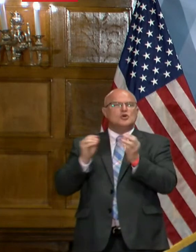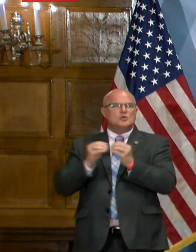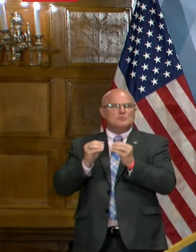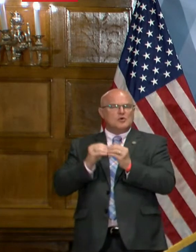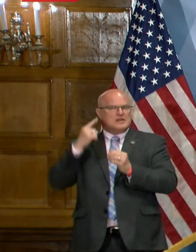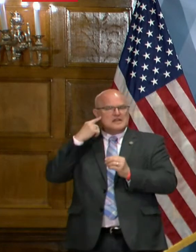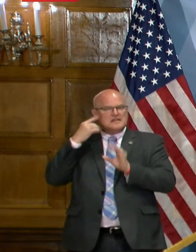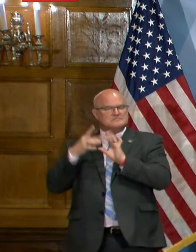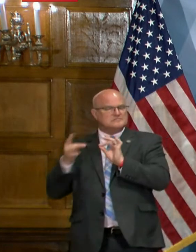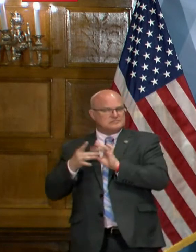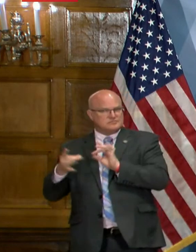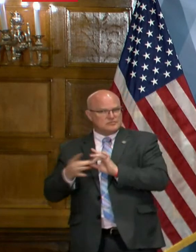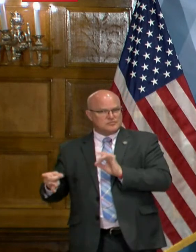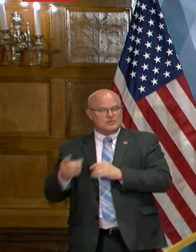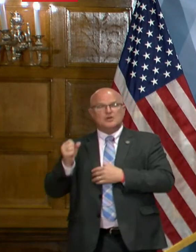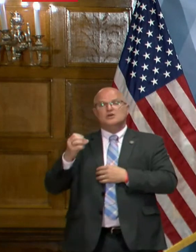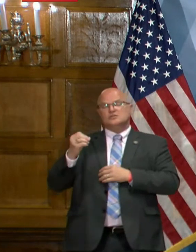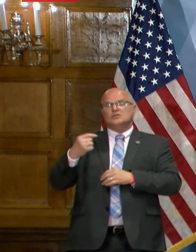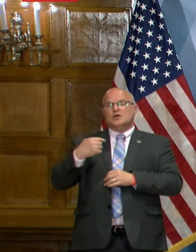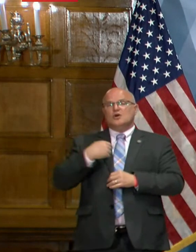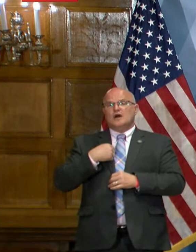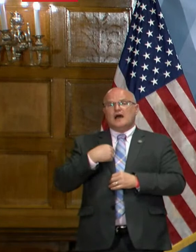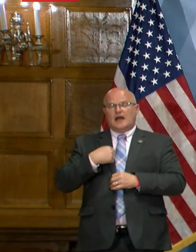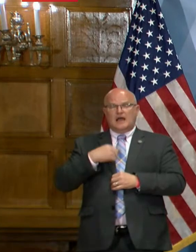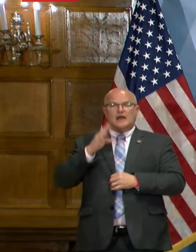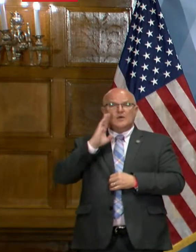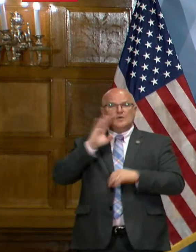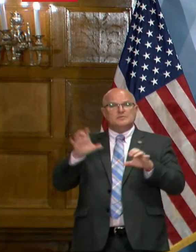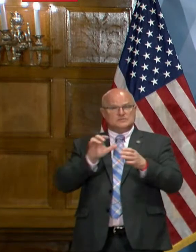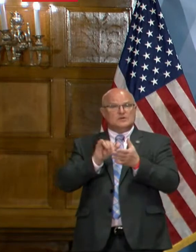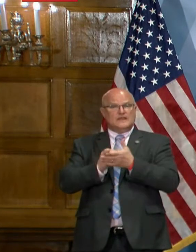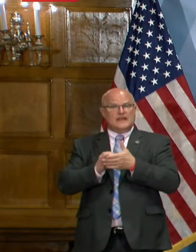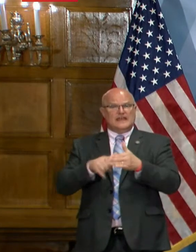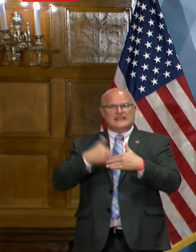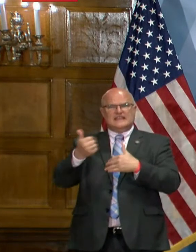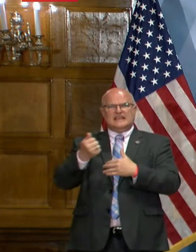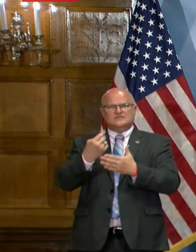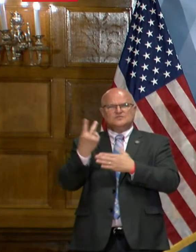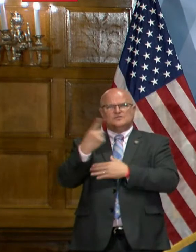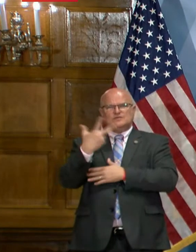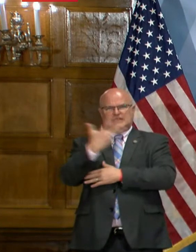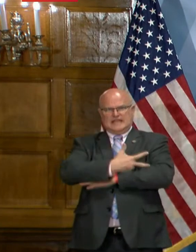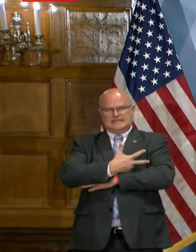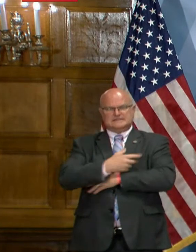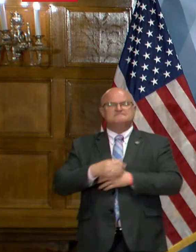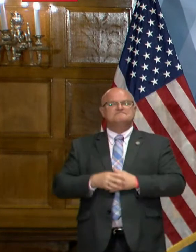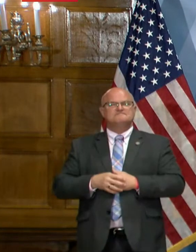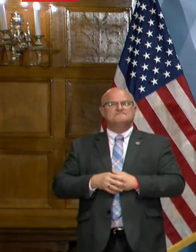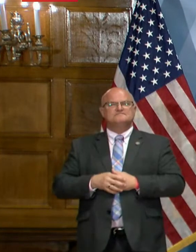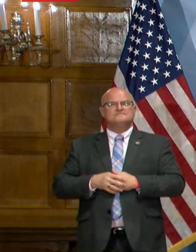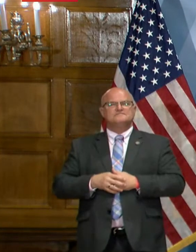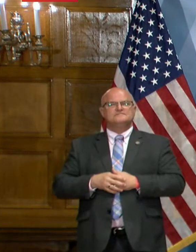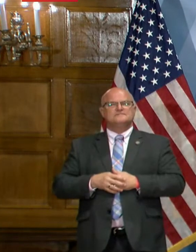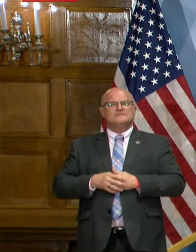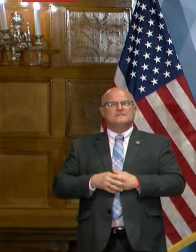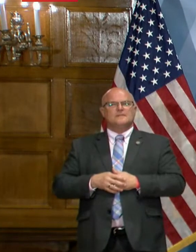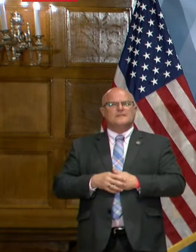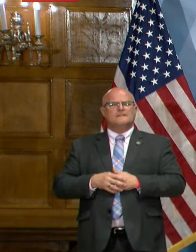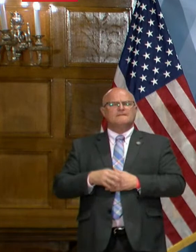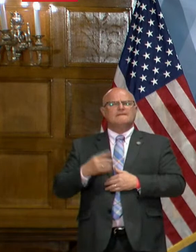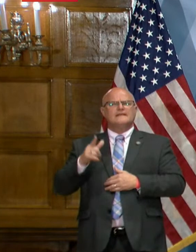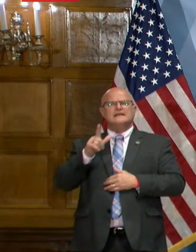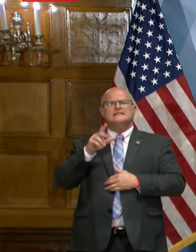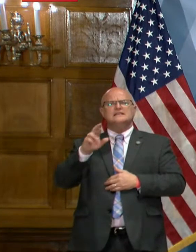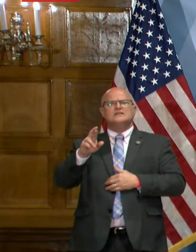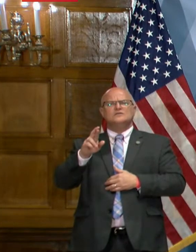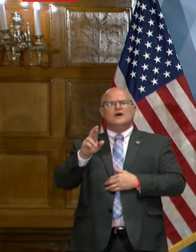hear their views. So I will be doing that in the next couple of days. Next question, is there a